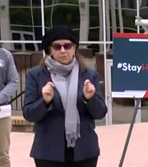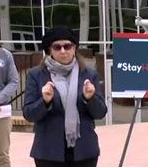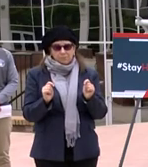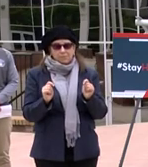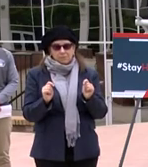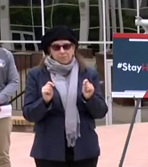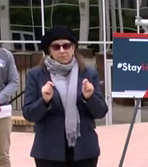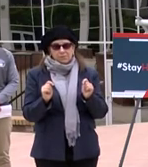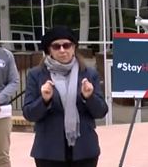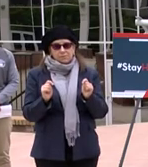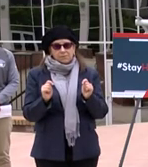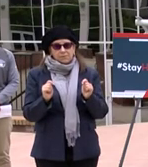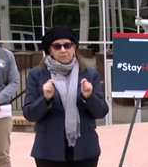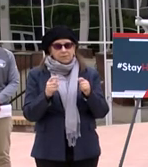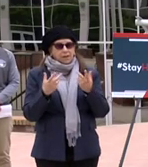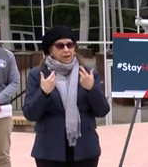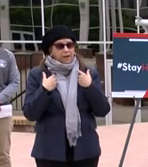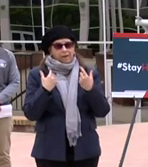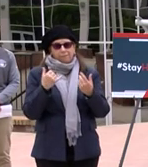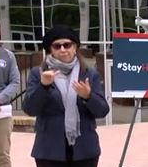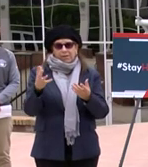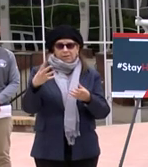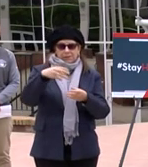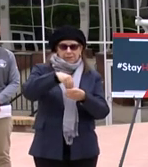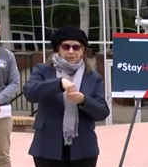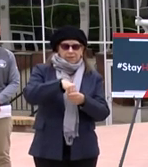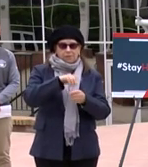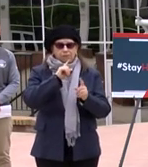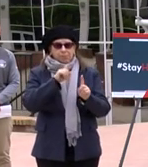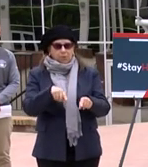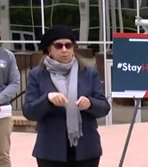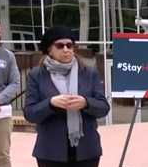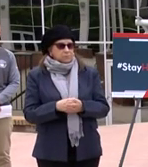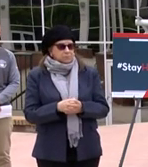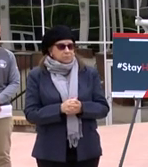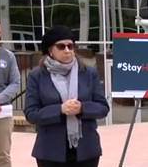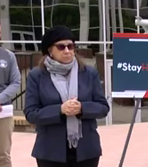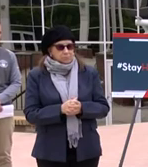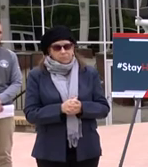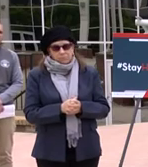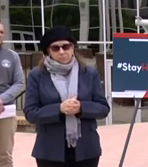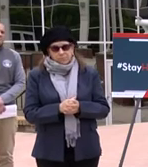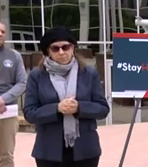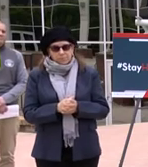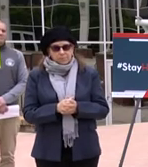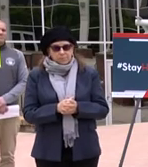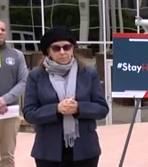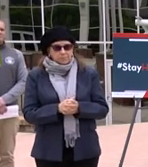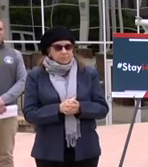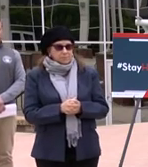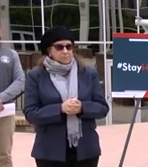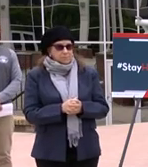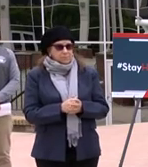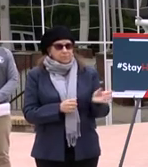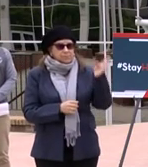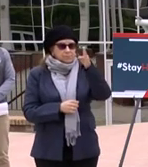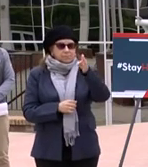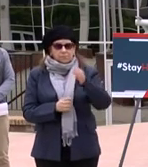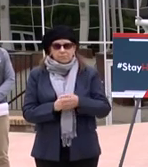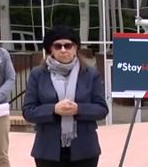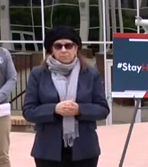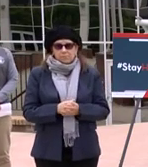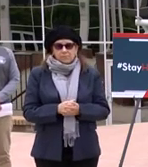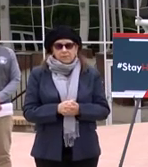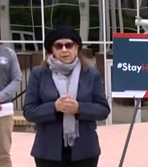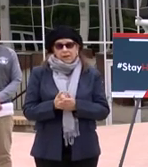process, but this is where we are. Yes. Just real quick, following up on what Mark was asking about, with Mr. Valentine's passing, you had mentioned last week